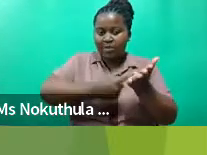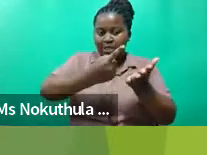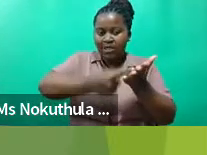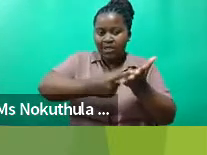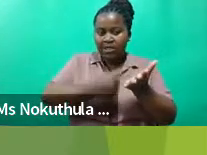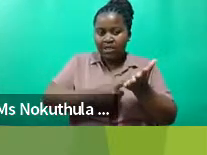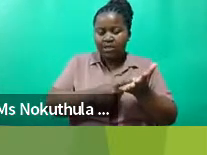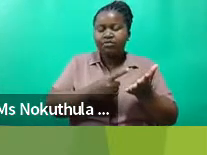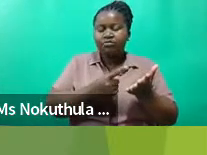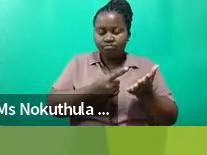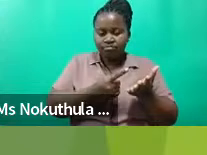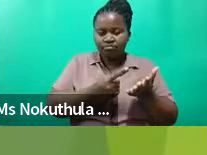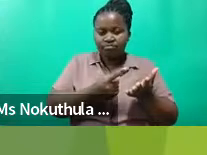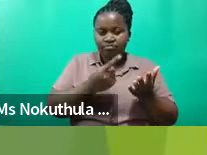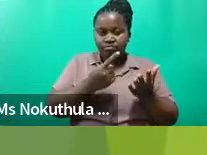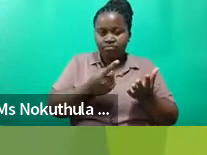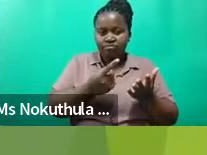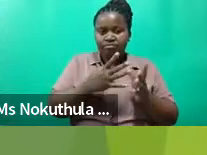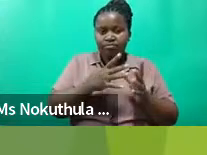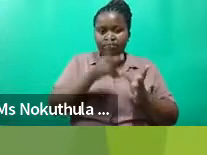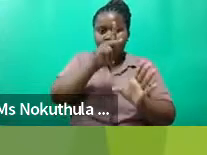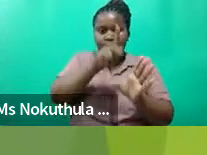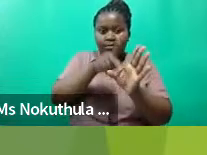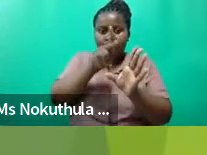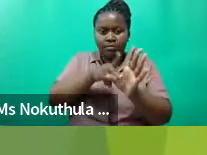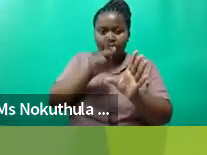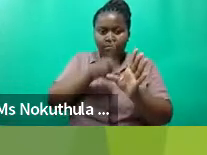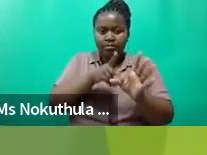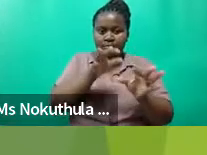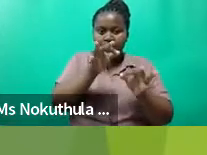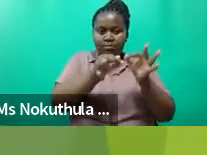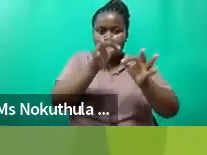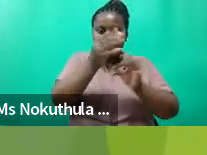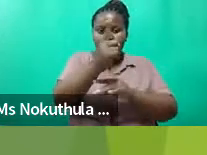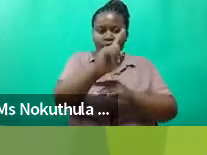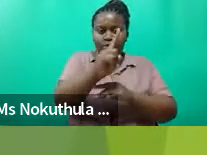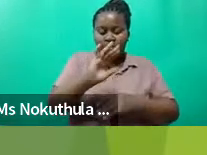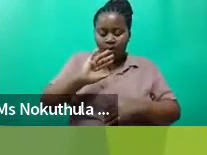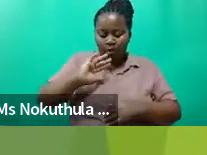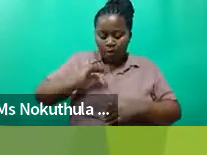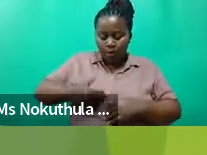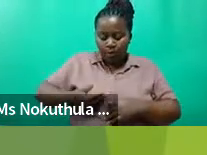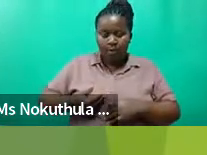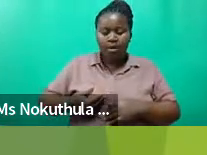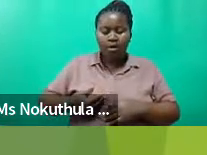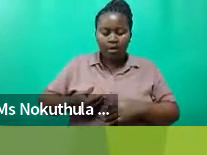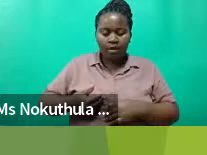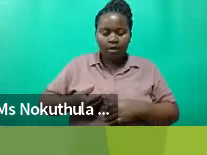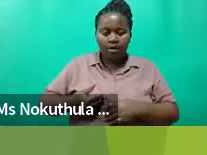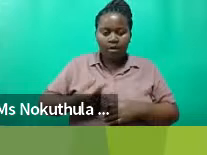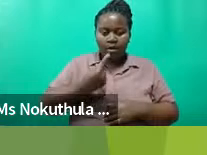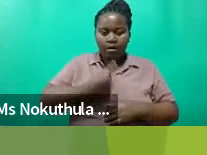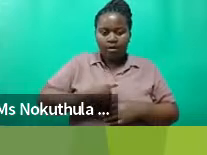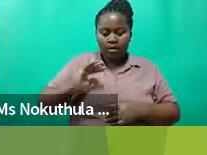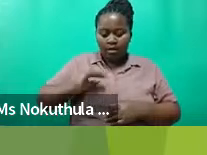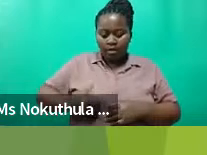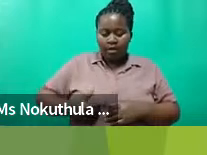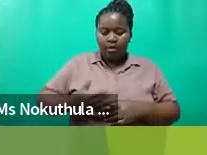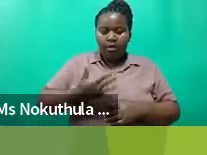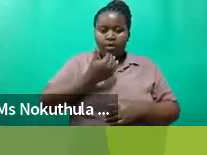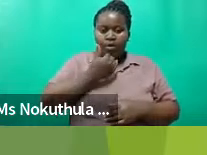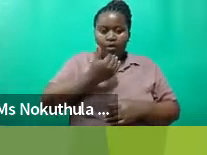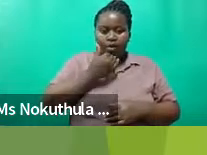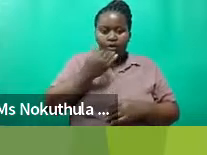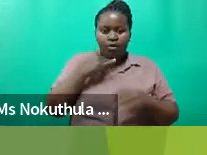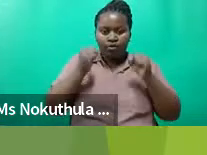the discussion. The participants described that women, as they described themselves as women who are epitome of strength and